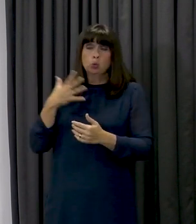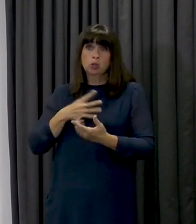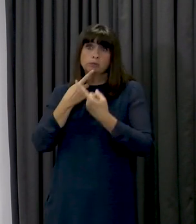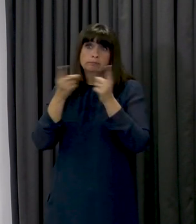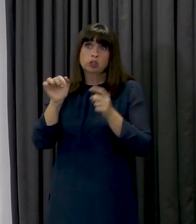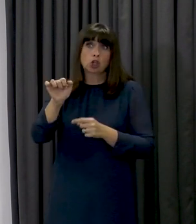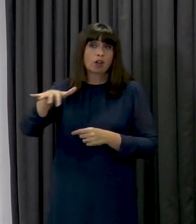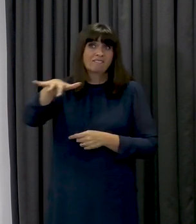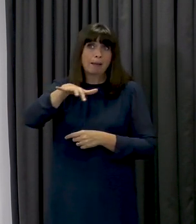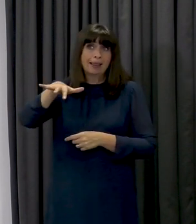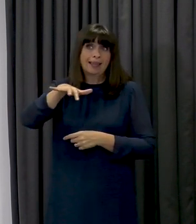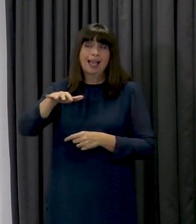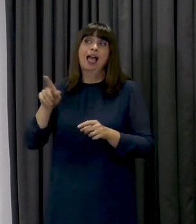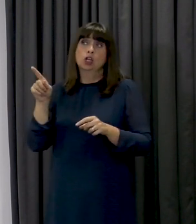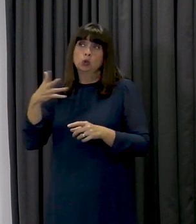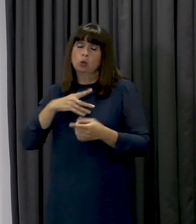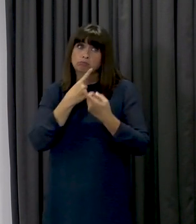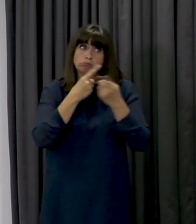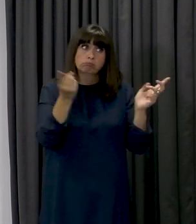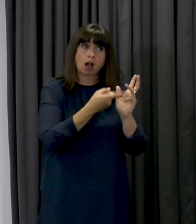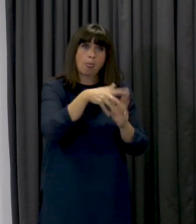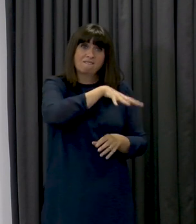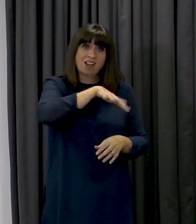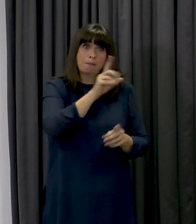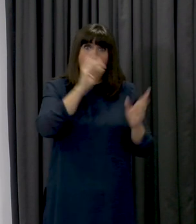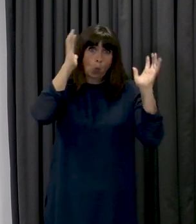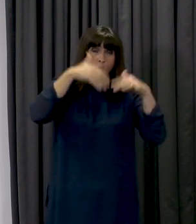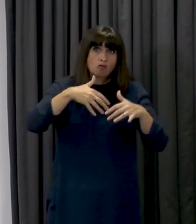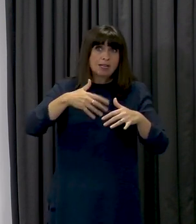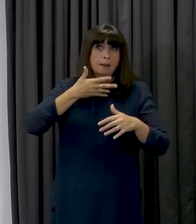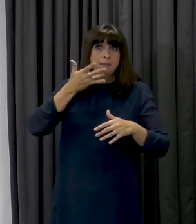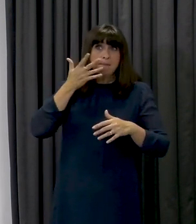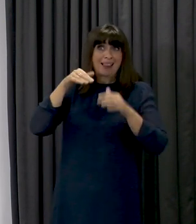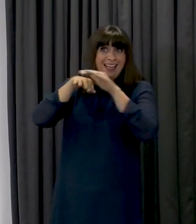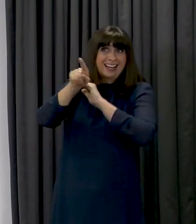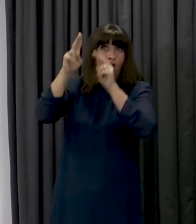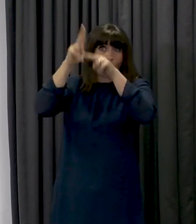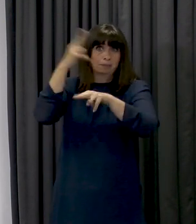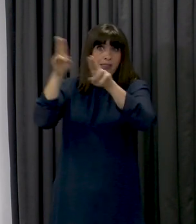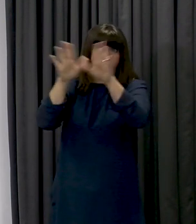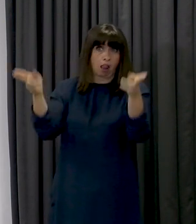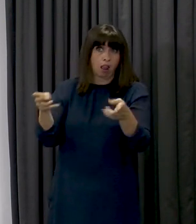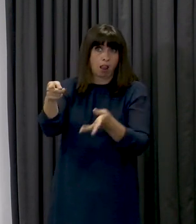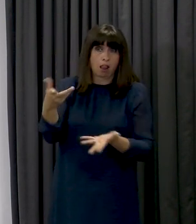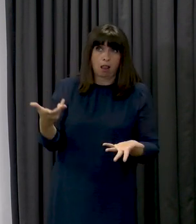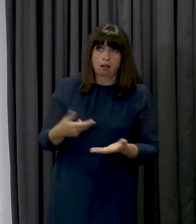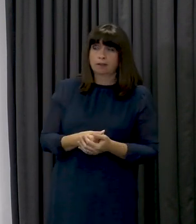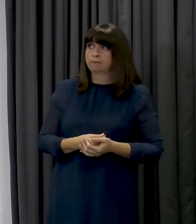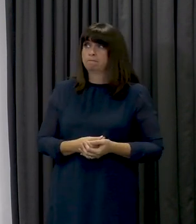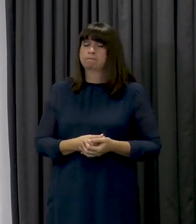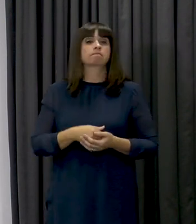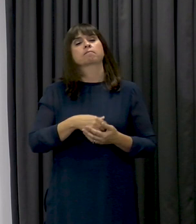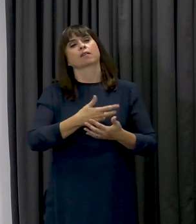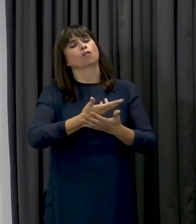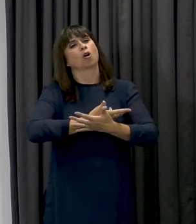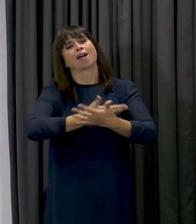other families who are very concerned about the well-being of their loved ones who are staying at the Mylar? Well, what I say to all those families who have